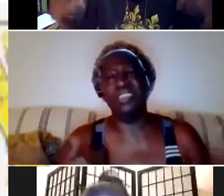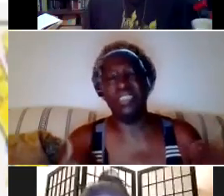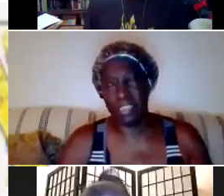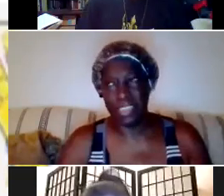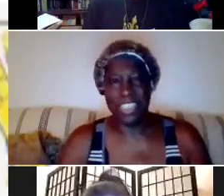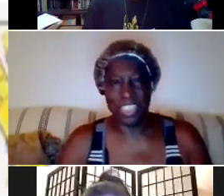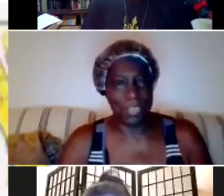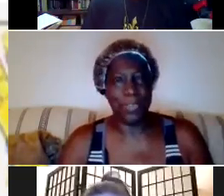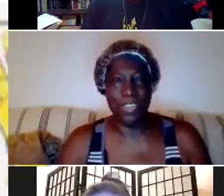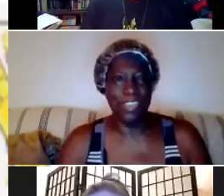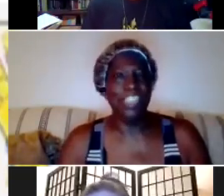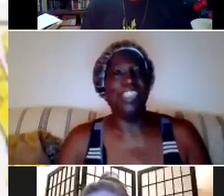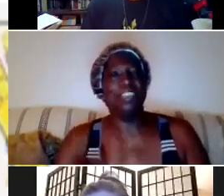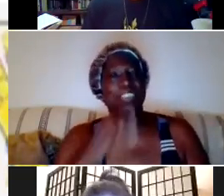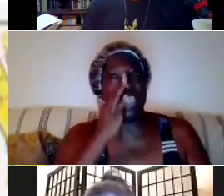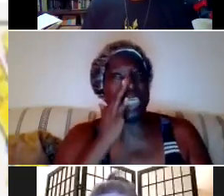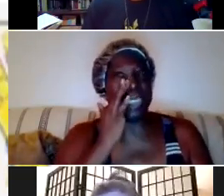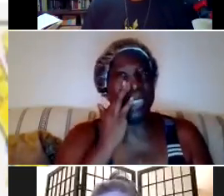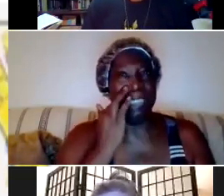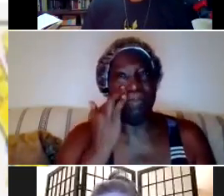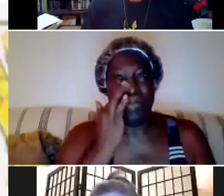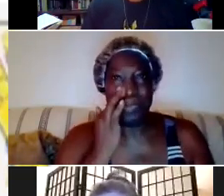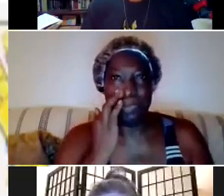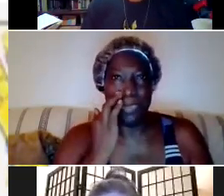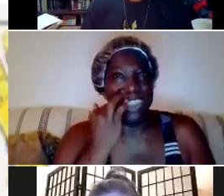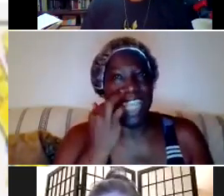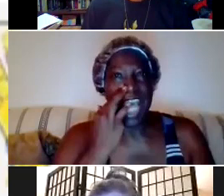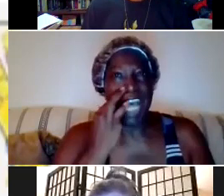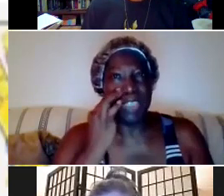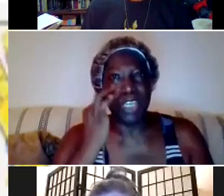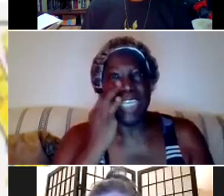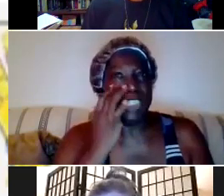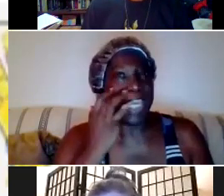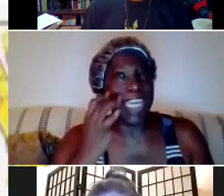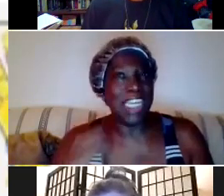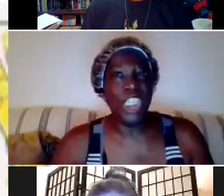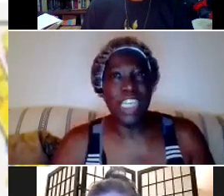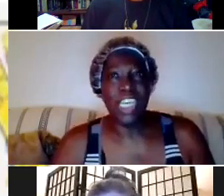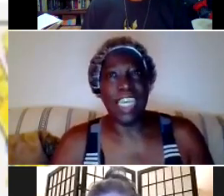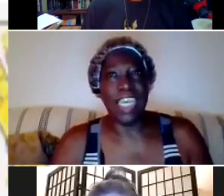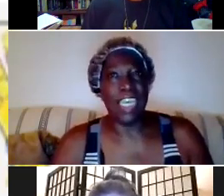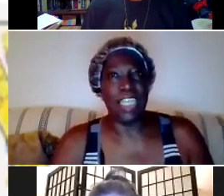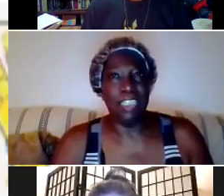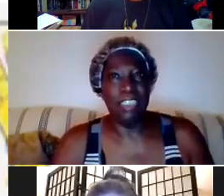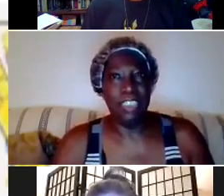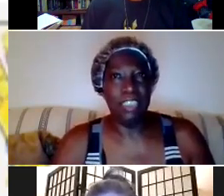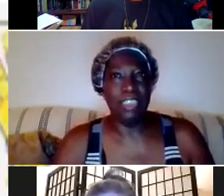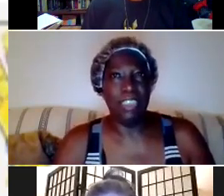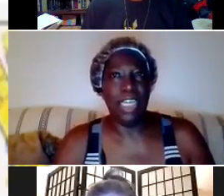Happy. no. It's like I was learning Spanish,